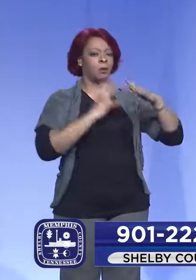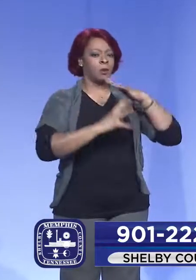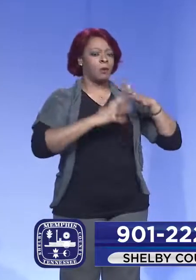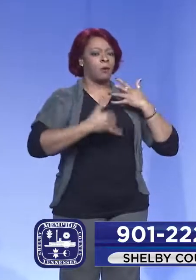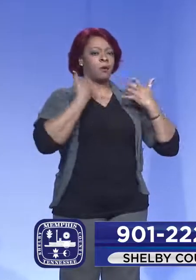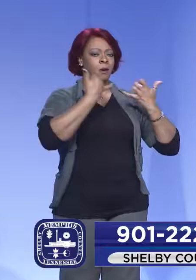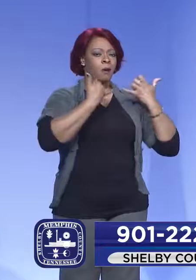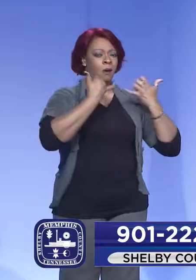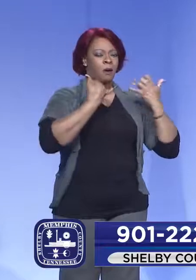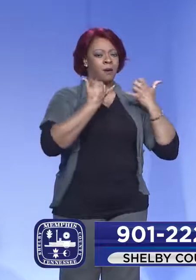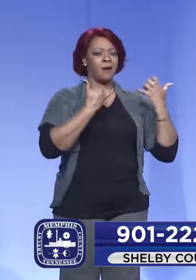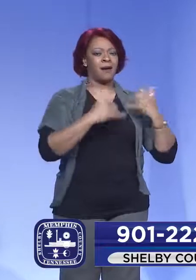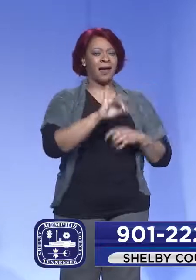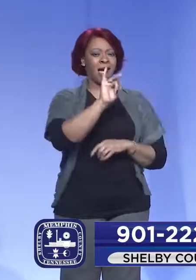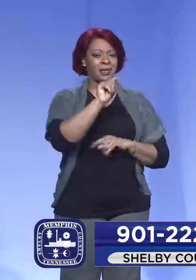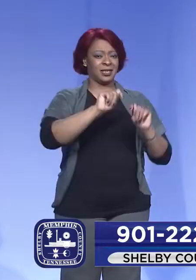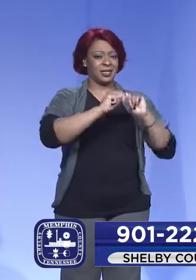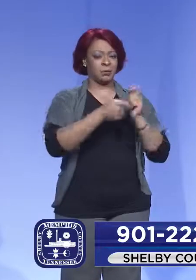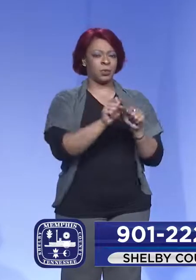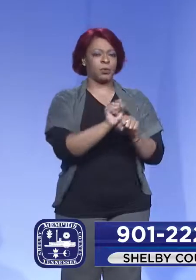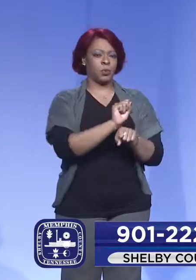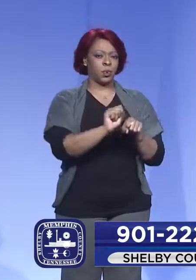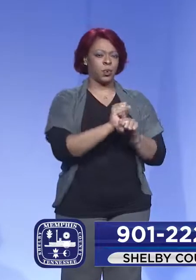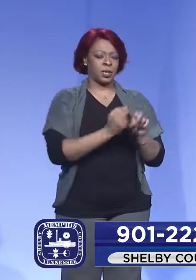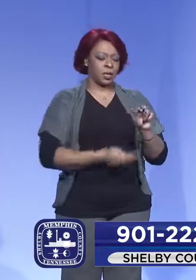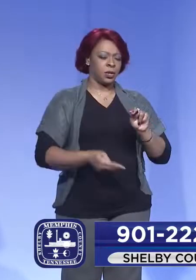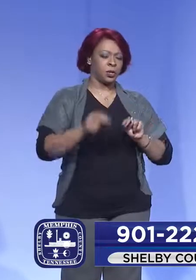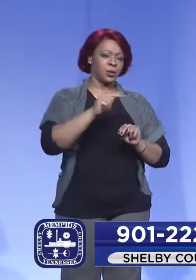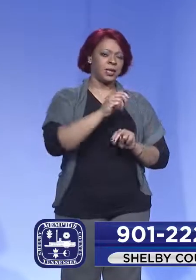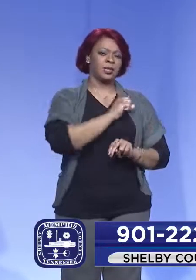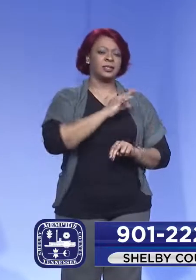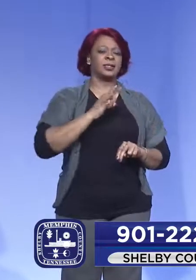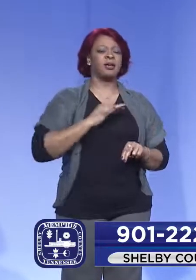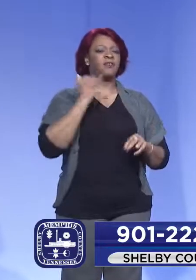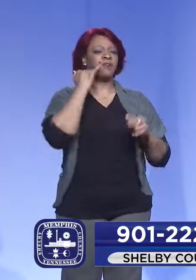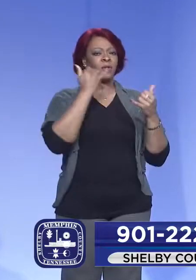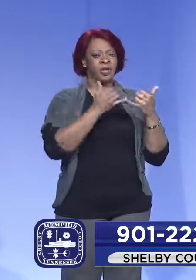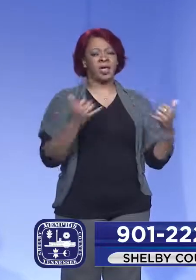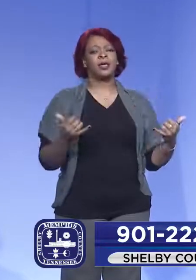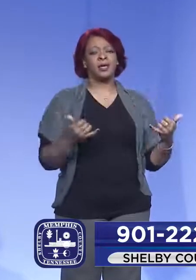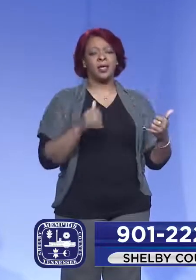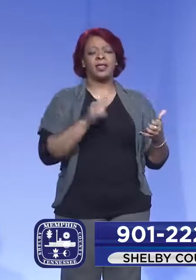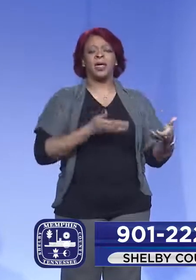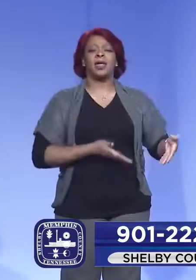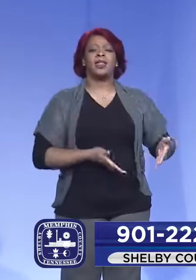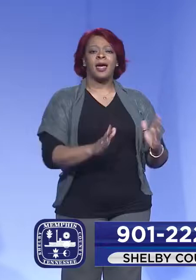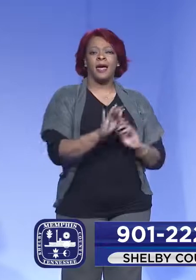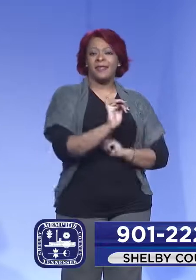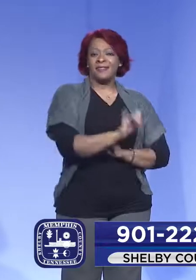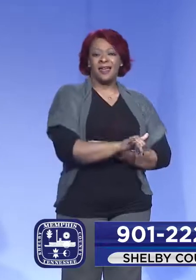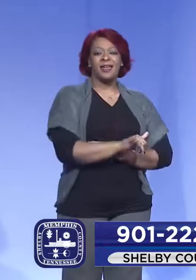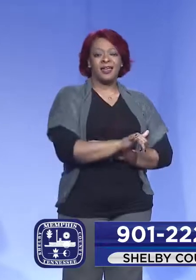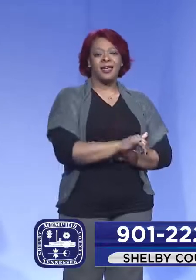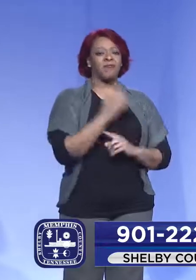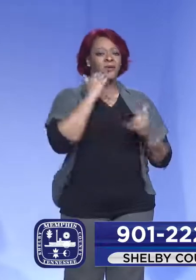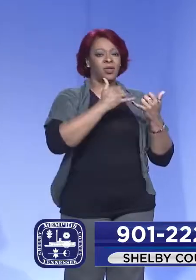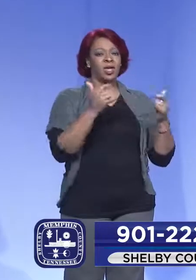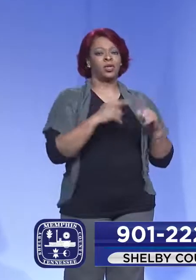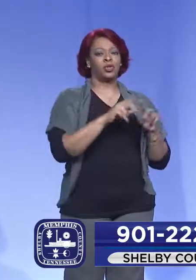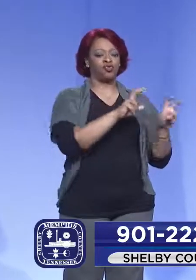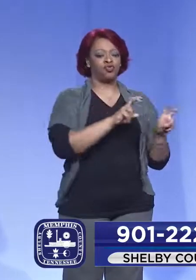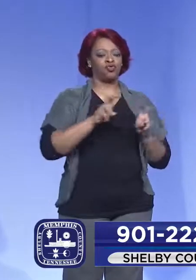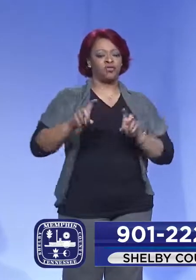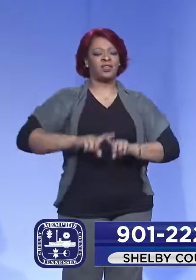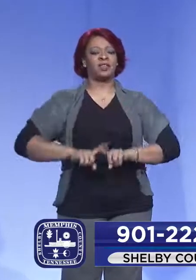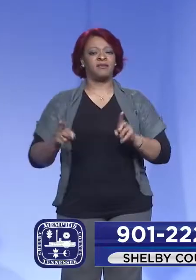so the IT team is working on increasing the number of lines, and that also allows that line to transfer to